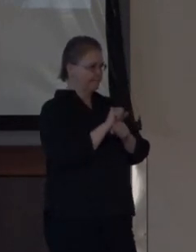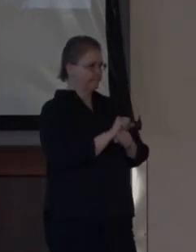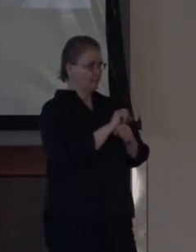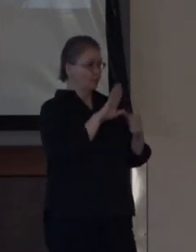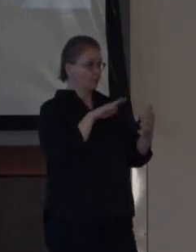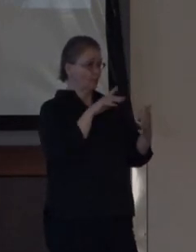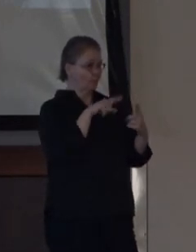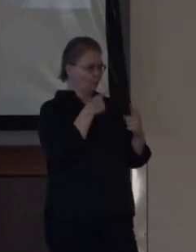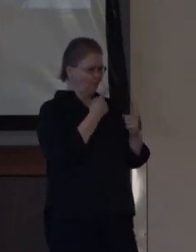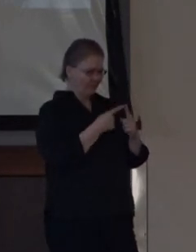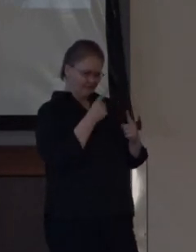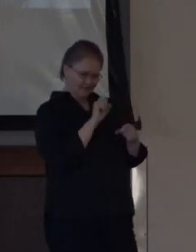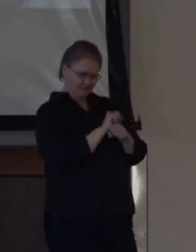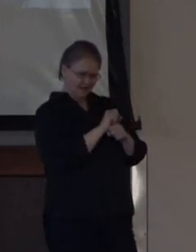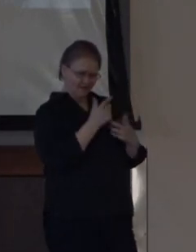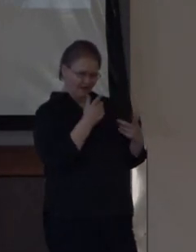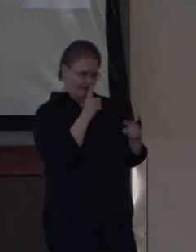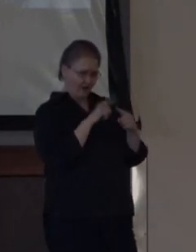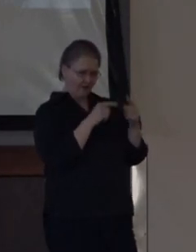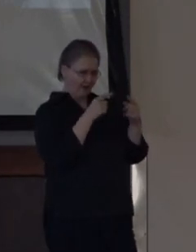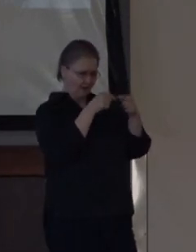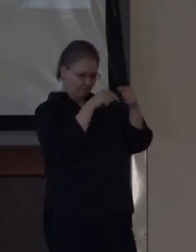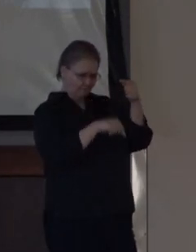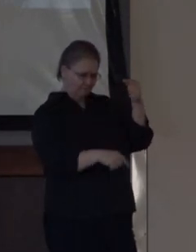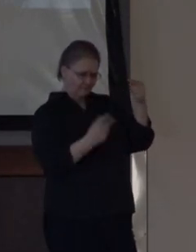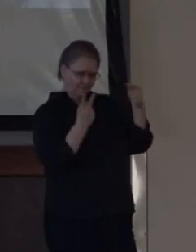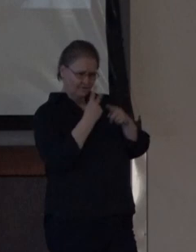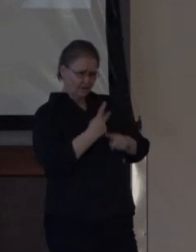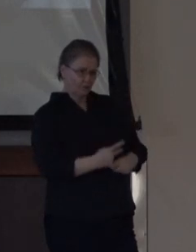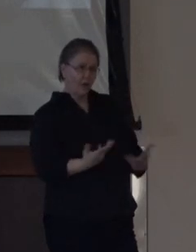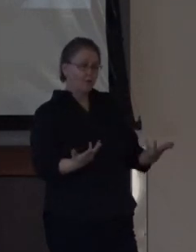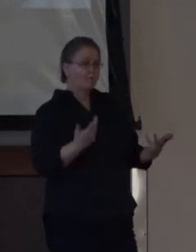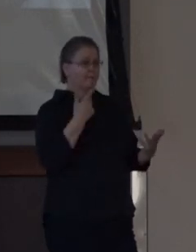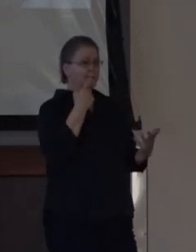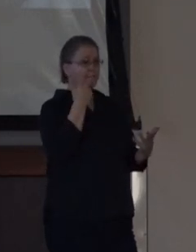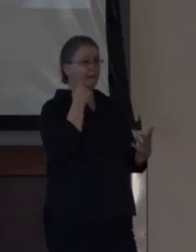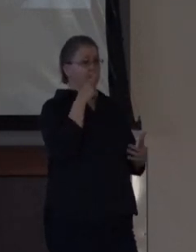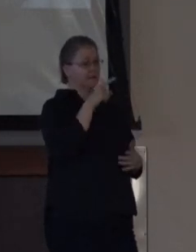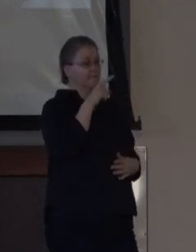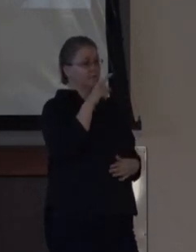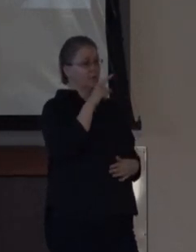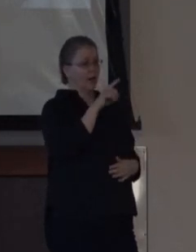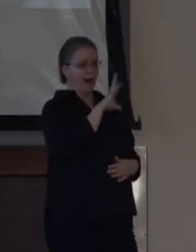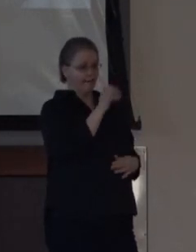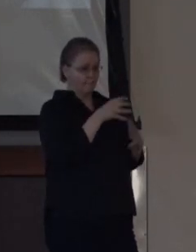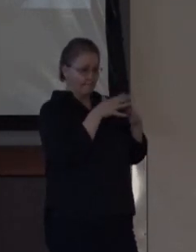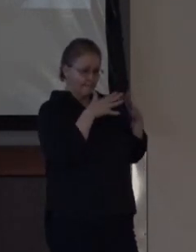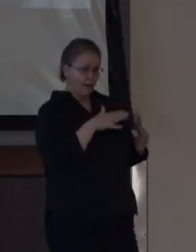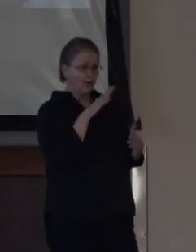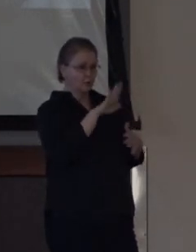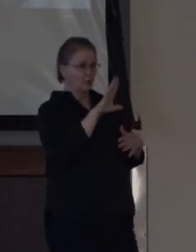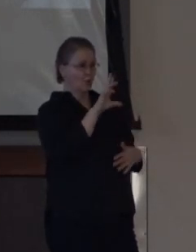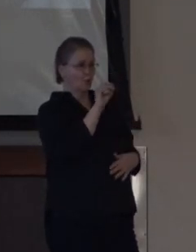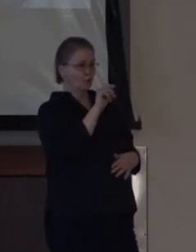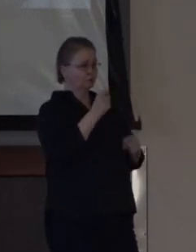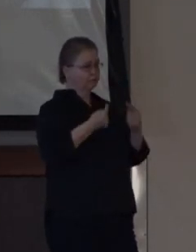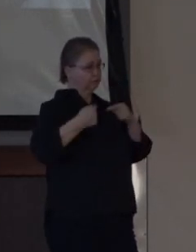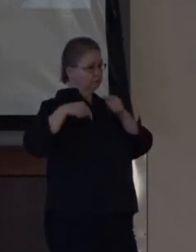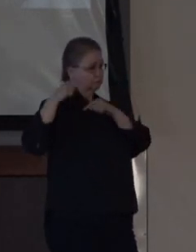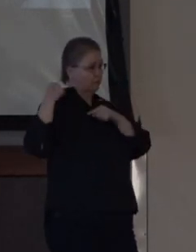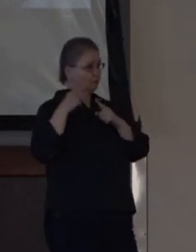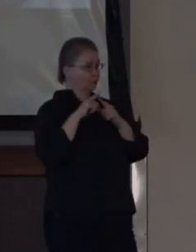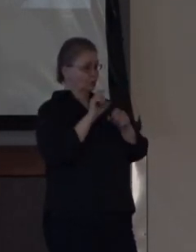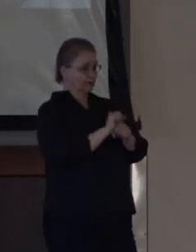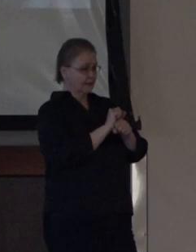to slavery, things pretty much stop because if you're African American and your roots go back to slavery,